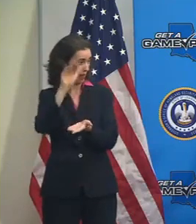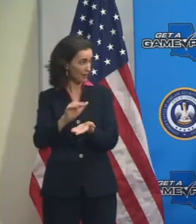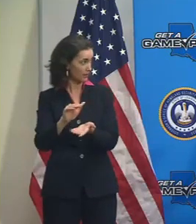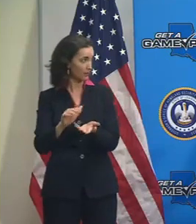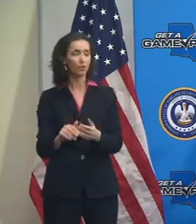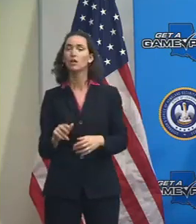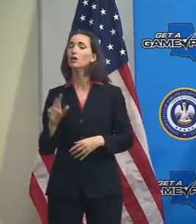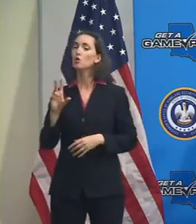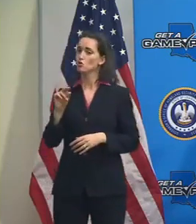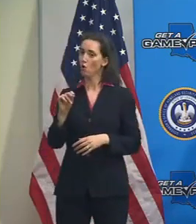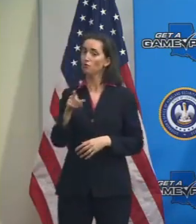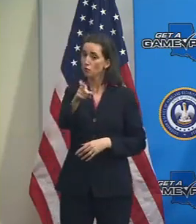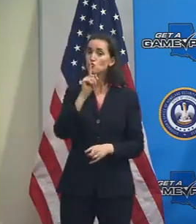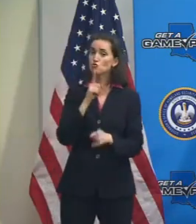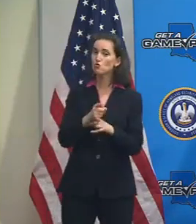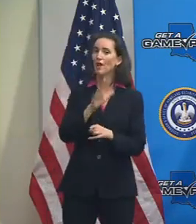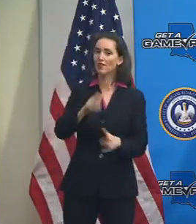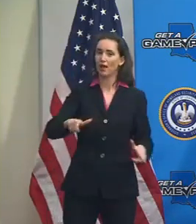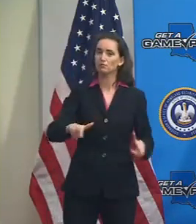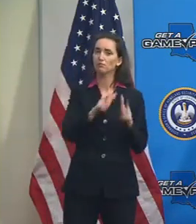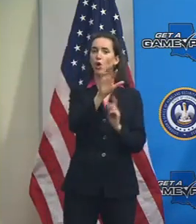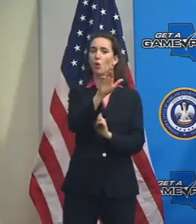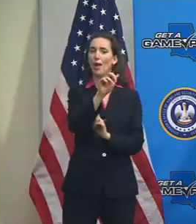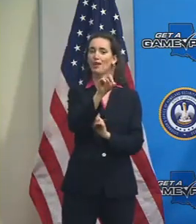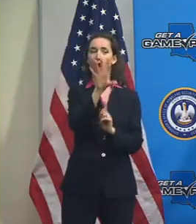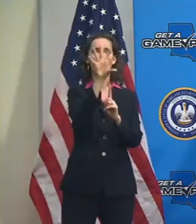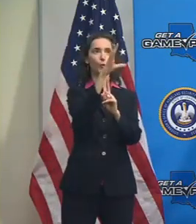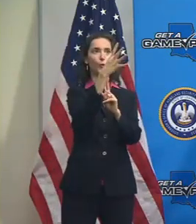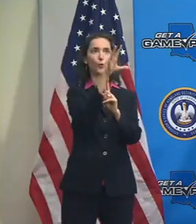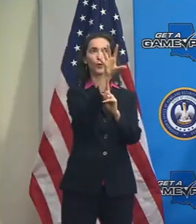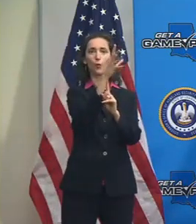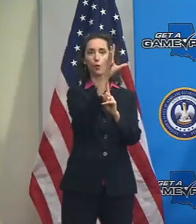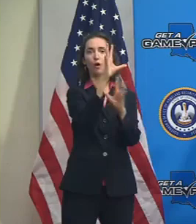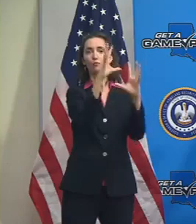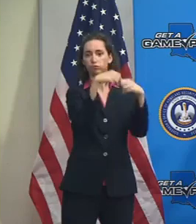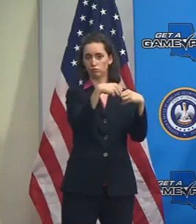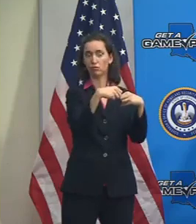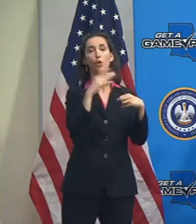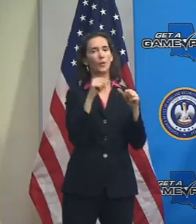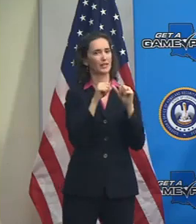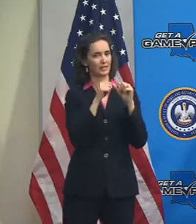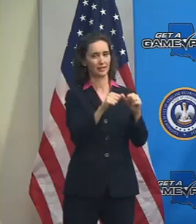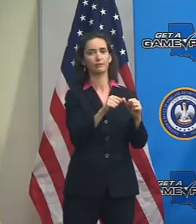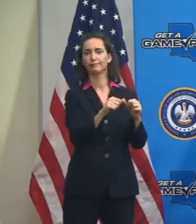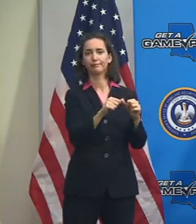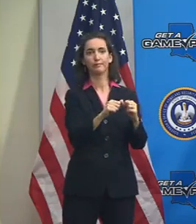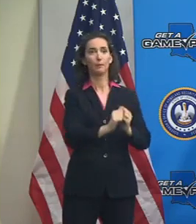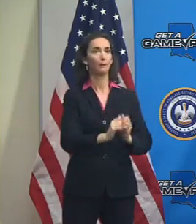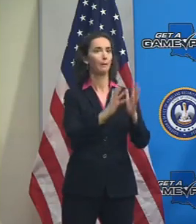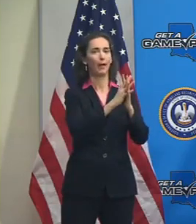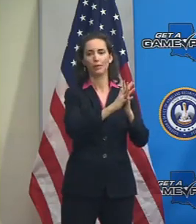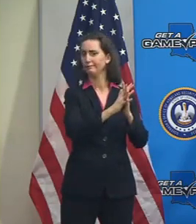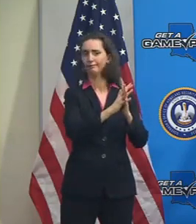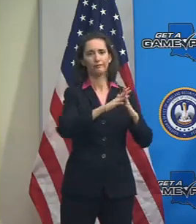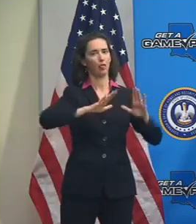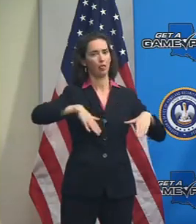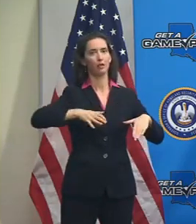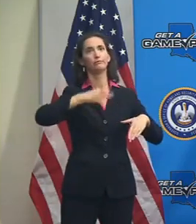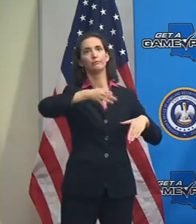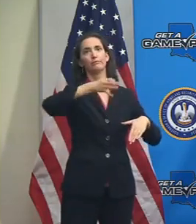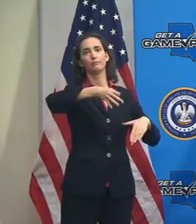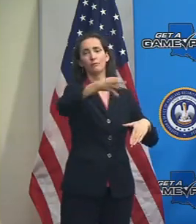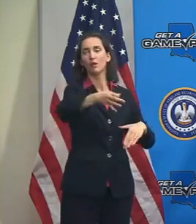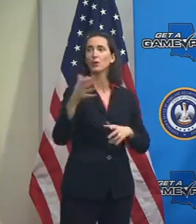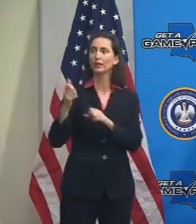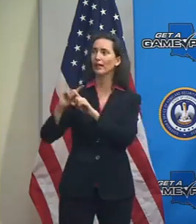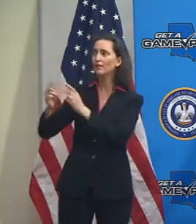No, it is true that the radar at Lake Charles is down, and it will be down for a significant amount of time as we're getting parts and make the repairs